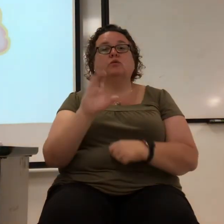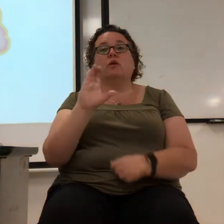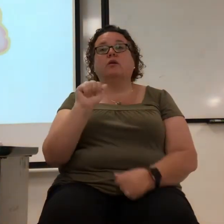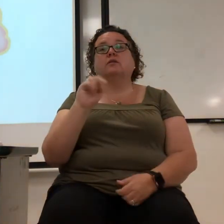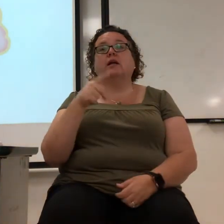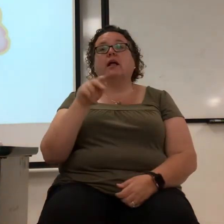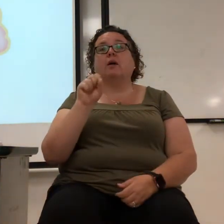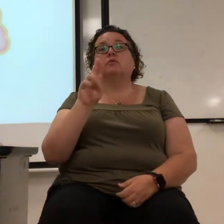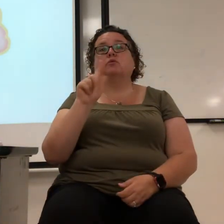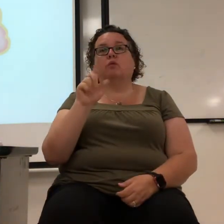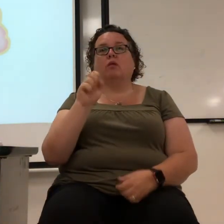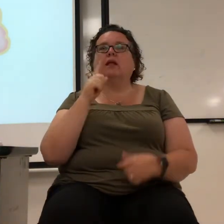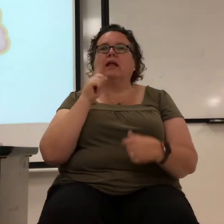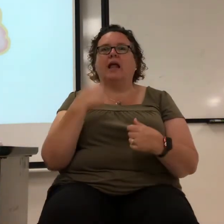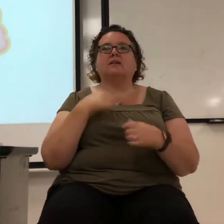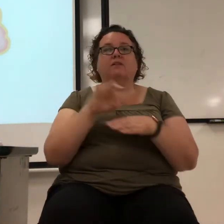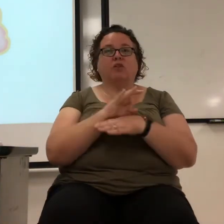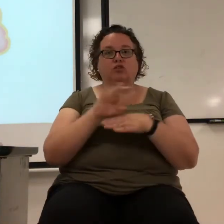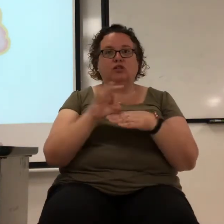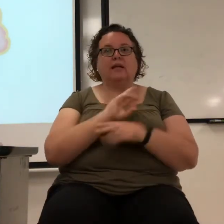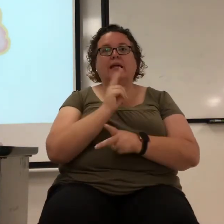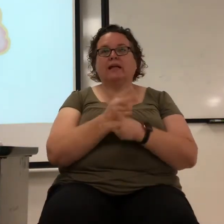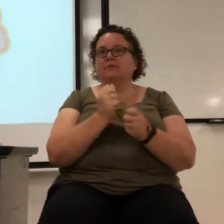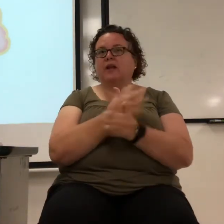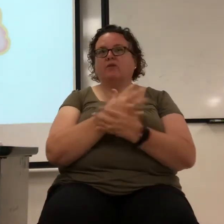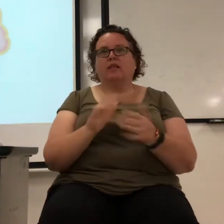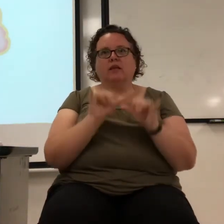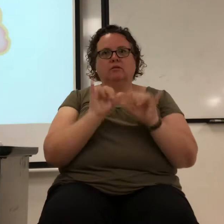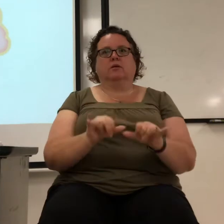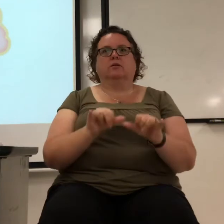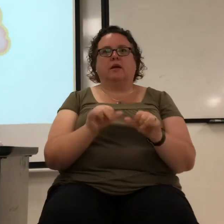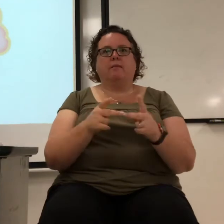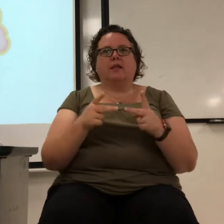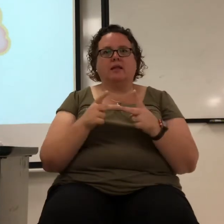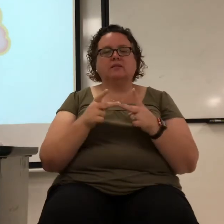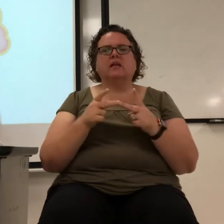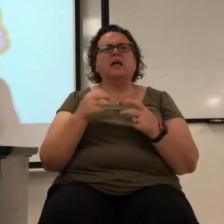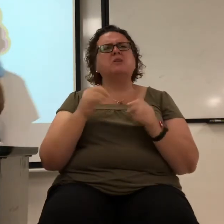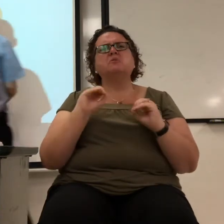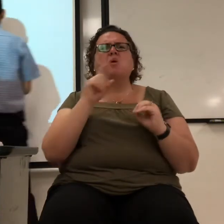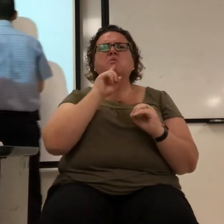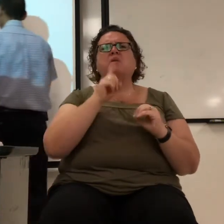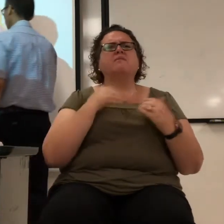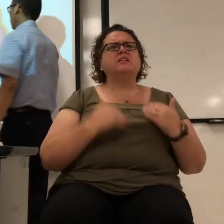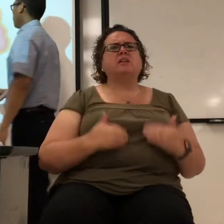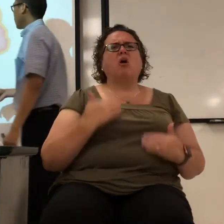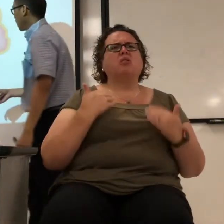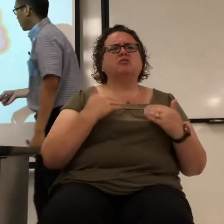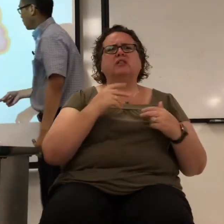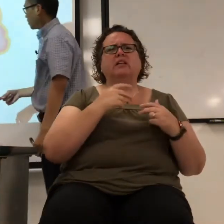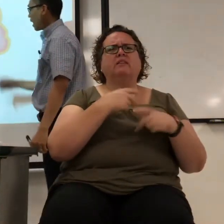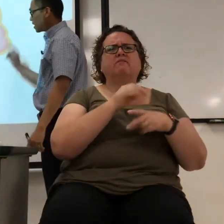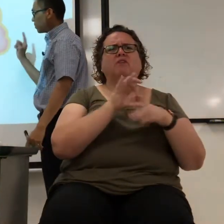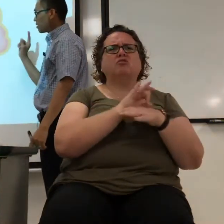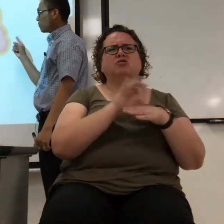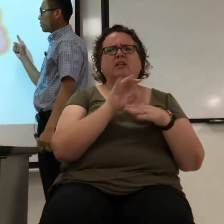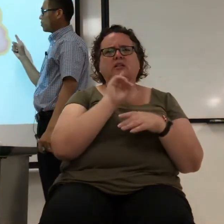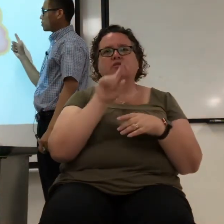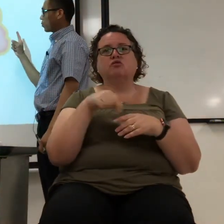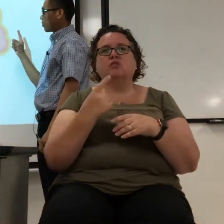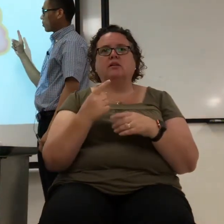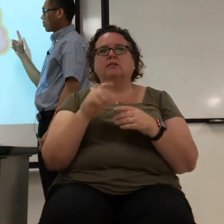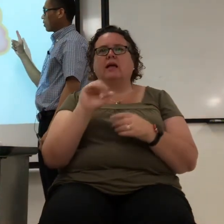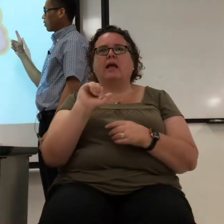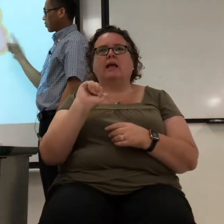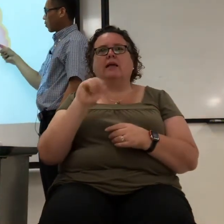it, has a capsule function, which keeps things in place, has no physiology function really, just a capsule. Not to be